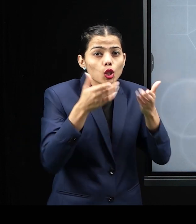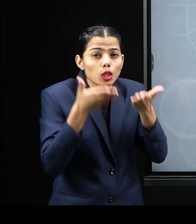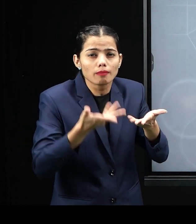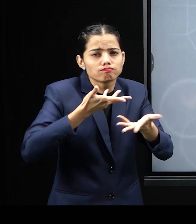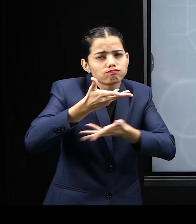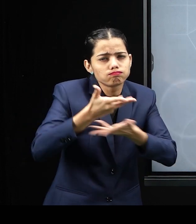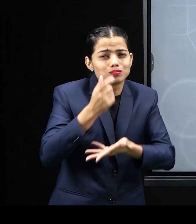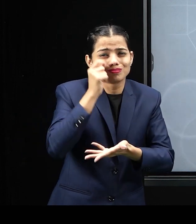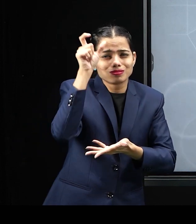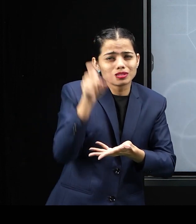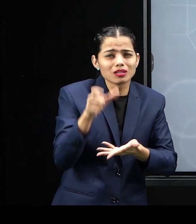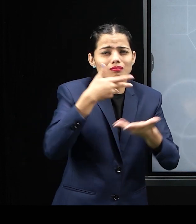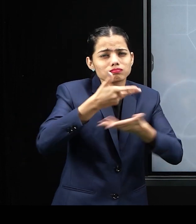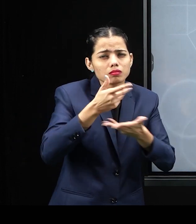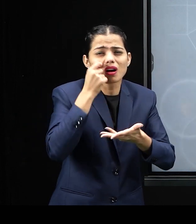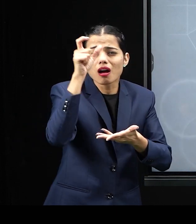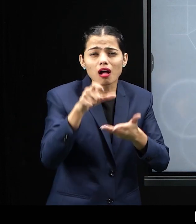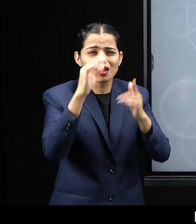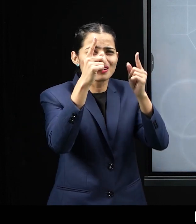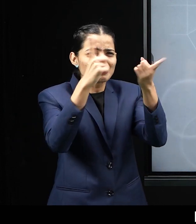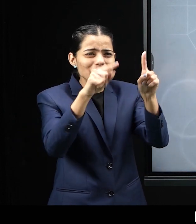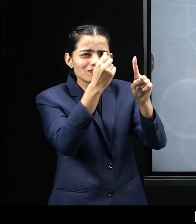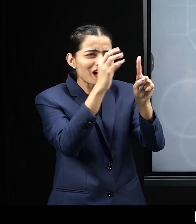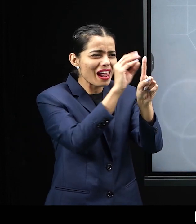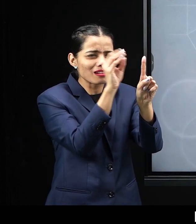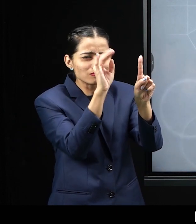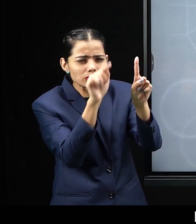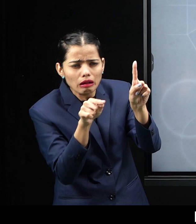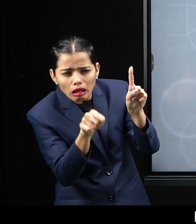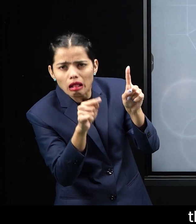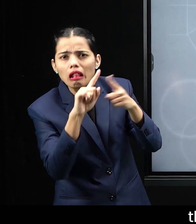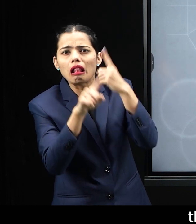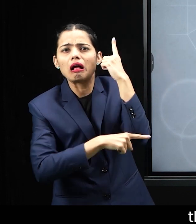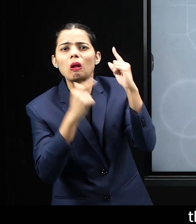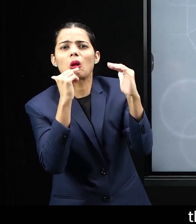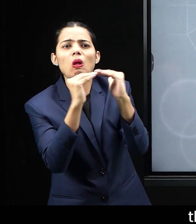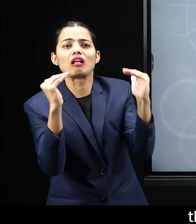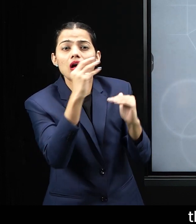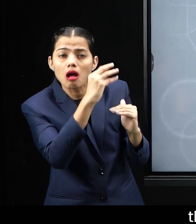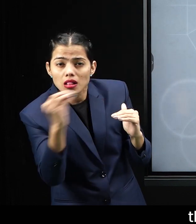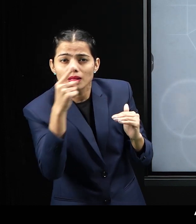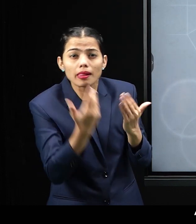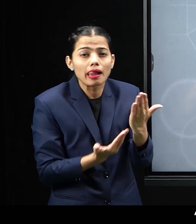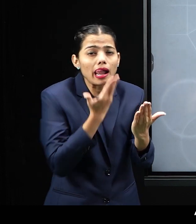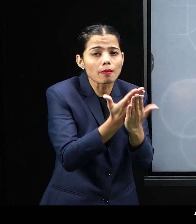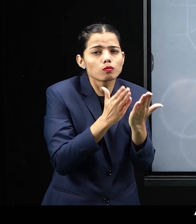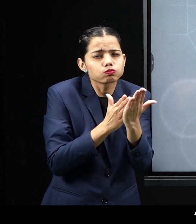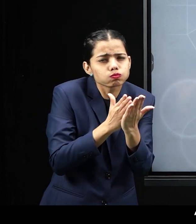Let us now discuss Euclid's lemma and its application through an algorithm termed